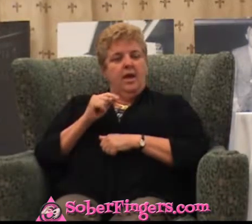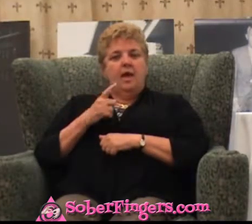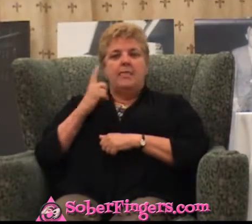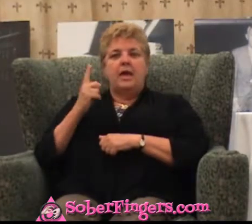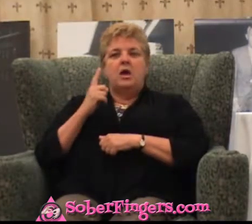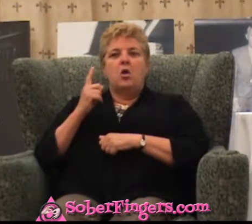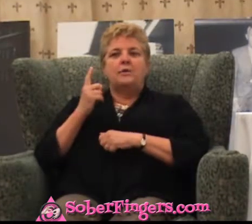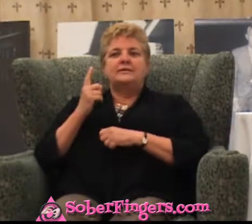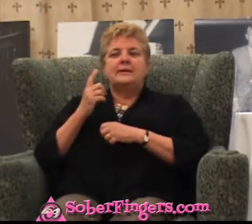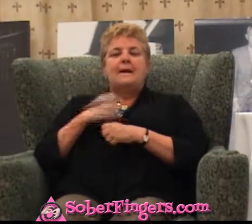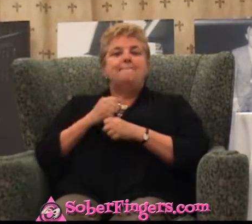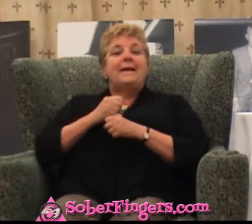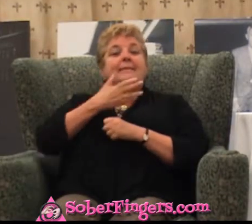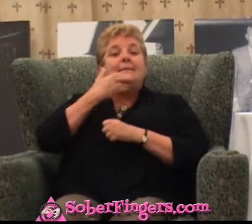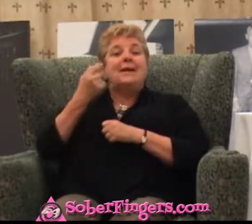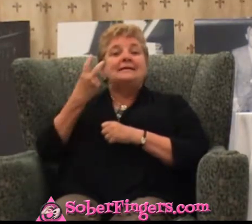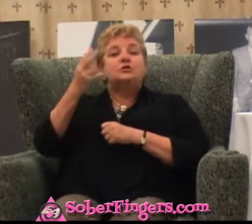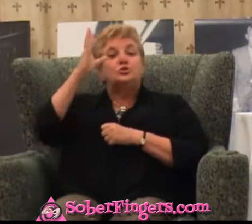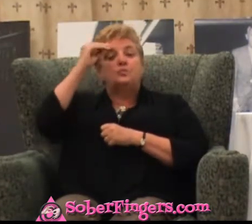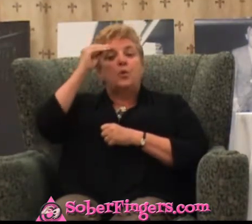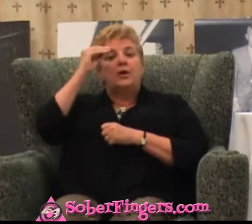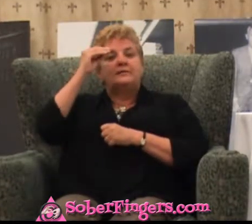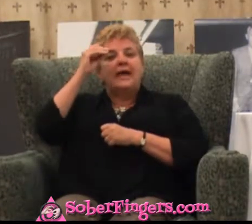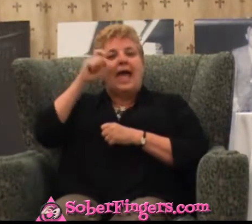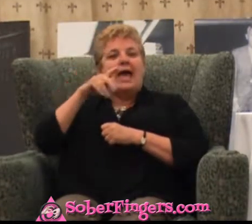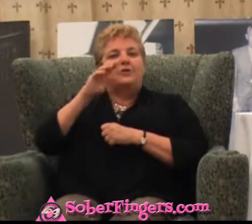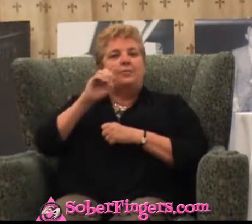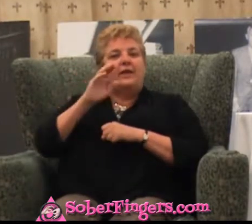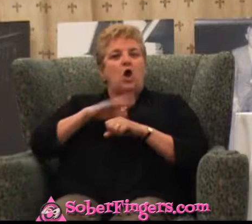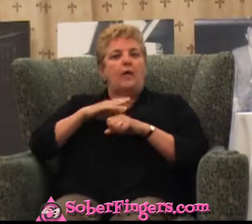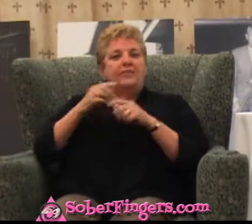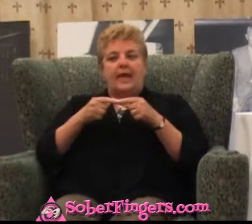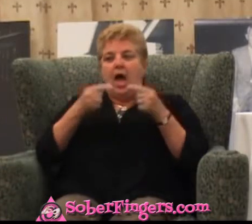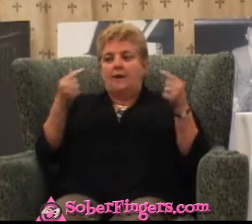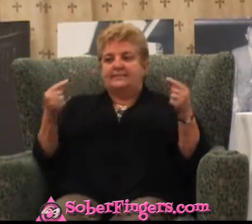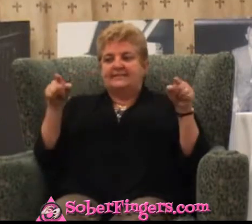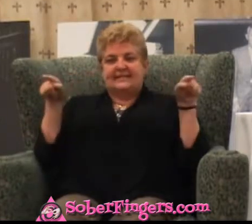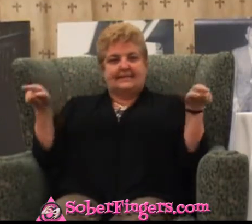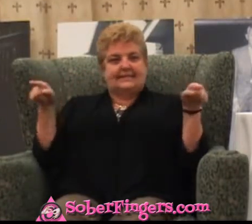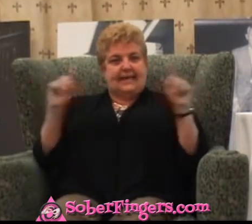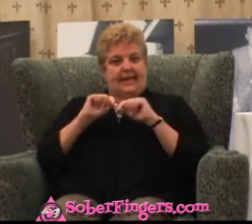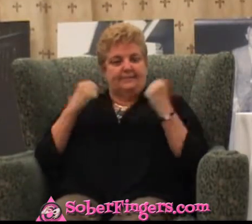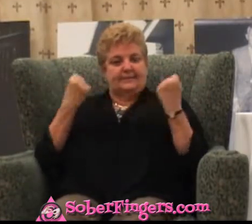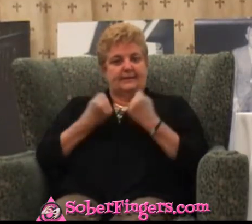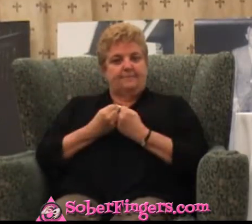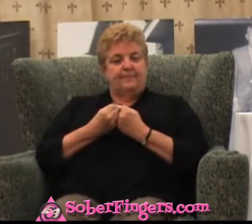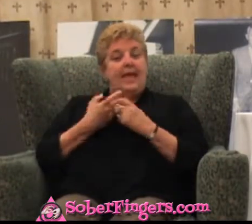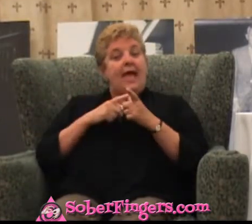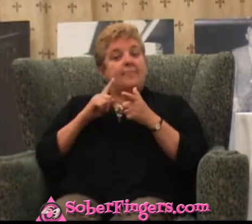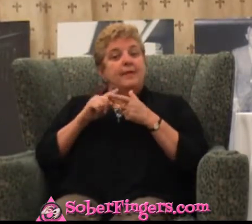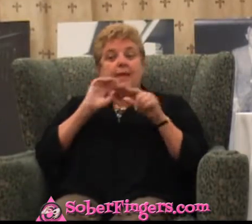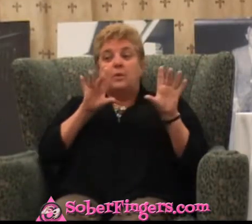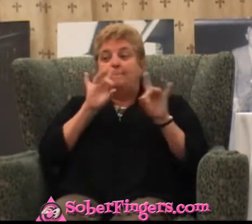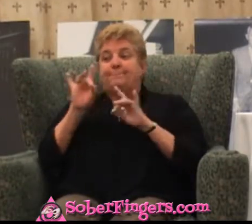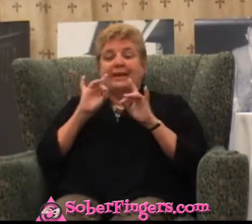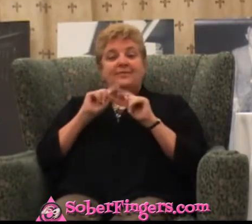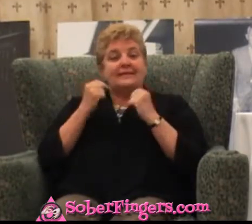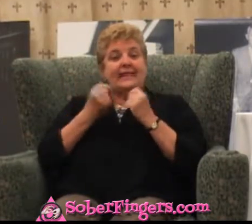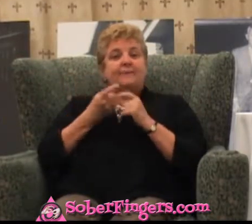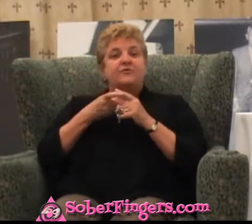best two boys have to be on opposite teams, the best two athletes. And they would pick their teams from all the other boys. And we crowd